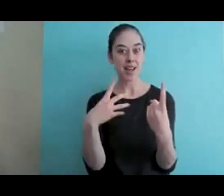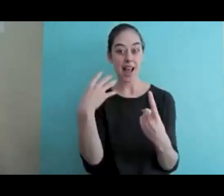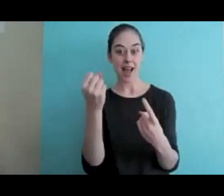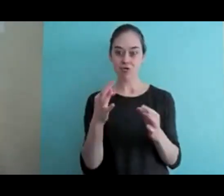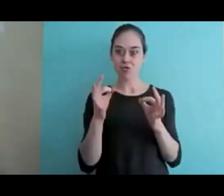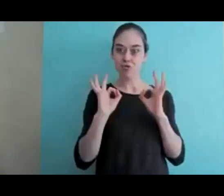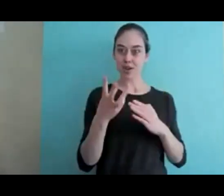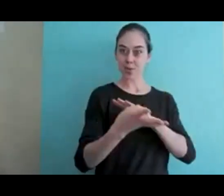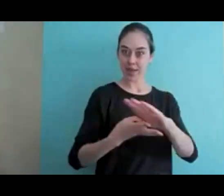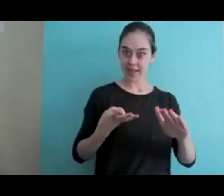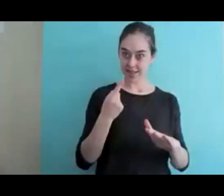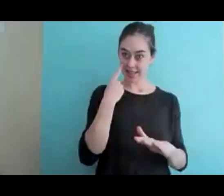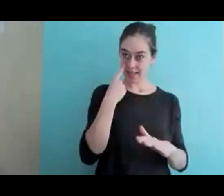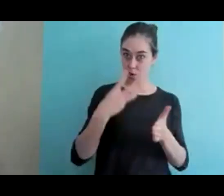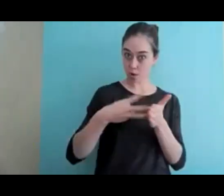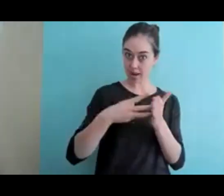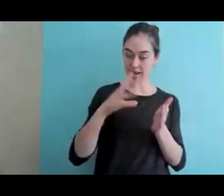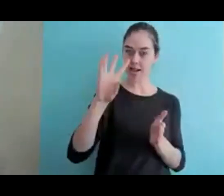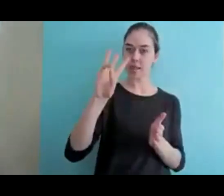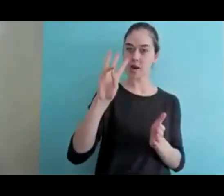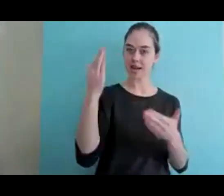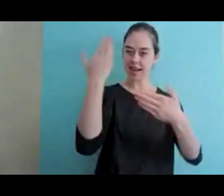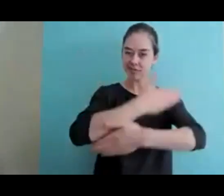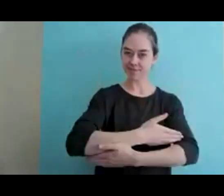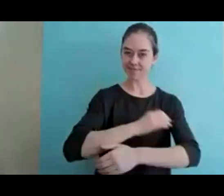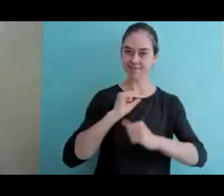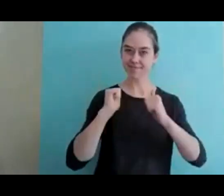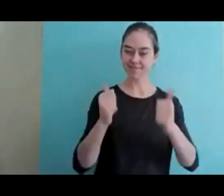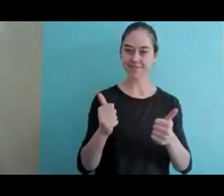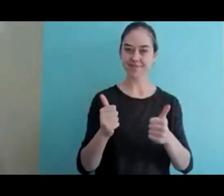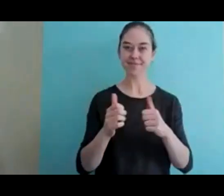We will see you on Thursday evening. Take care.